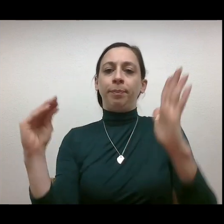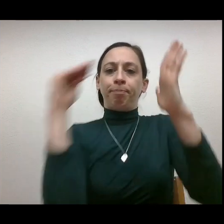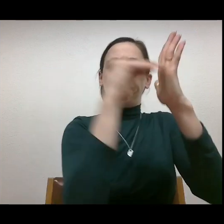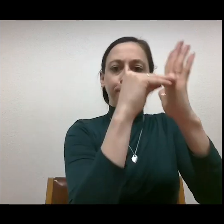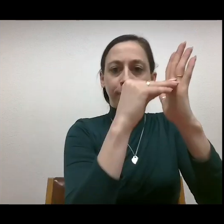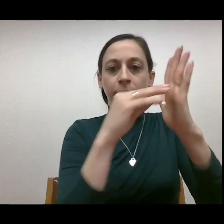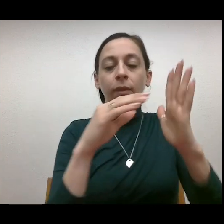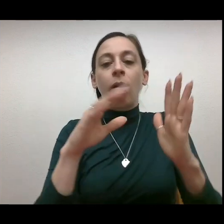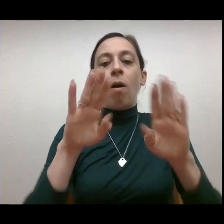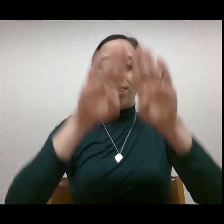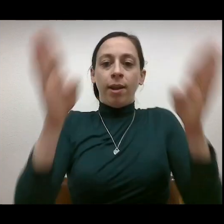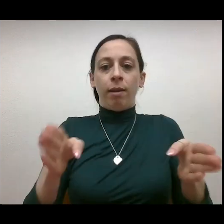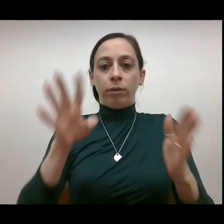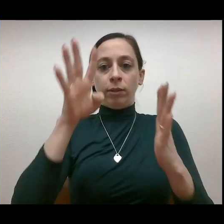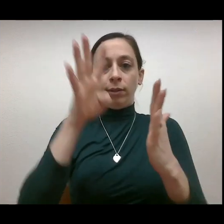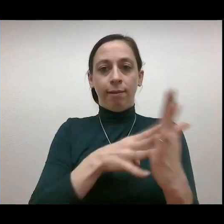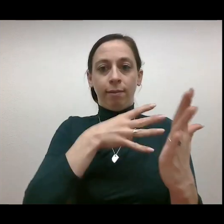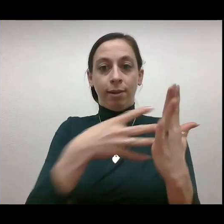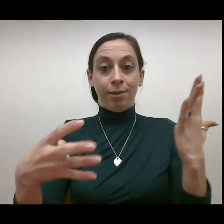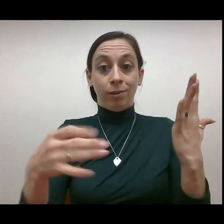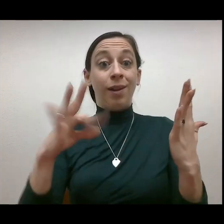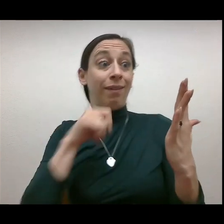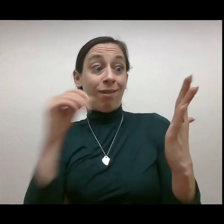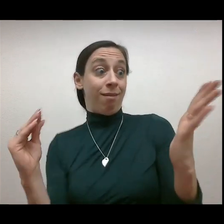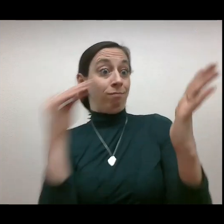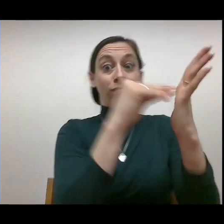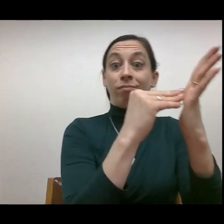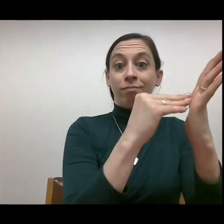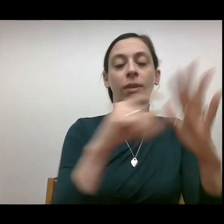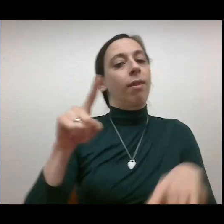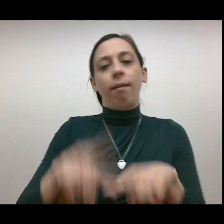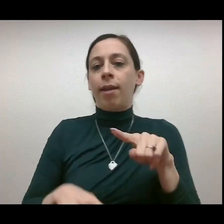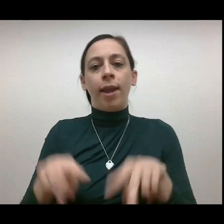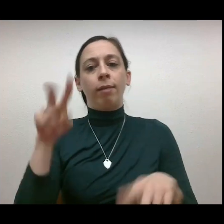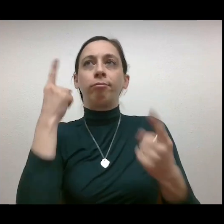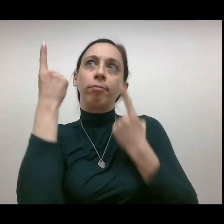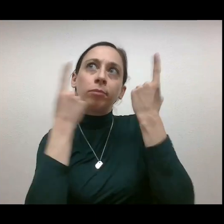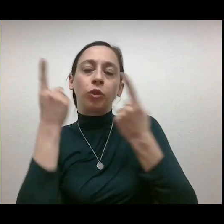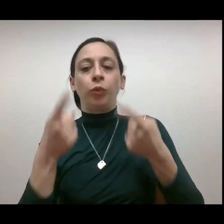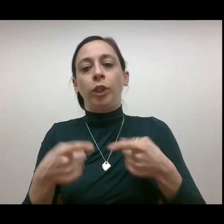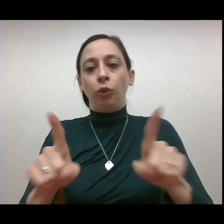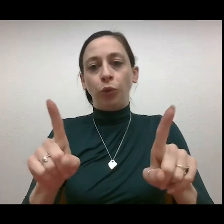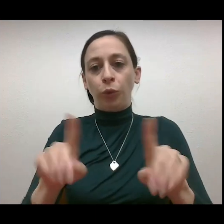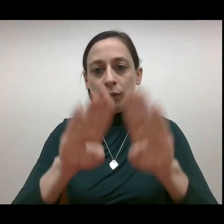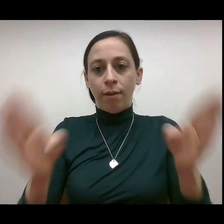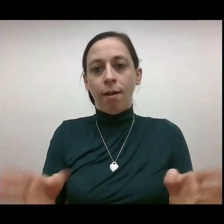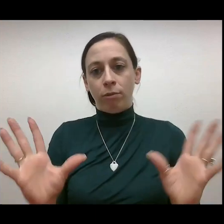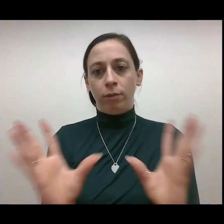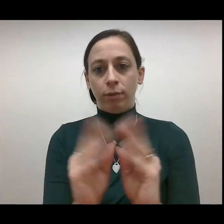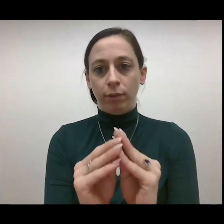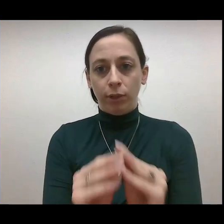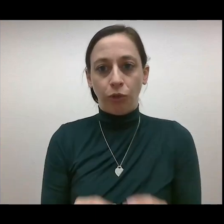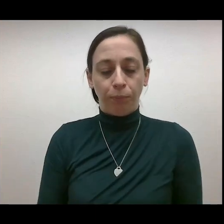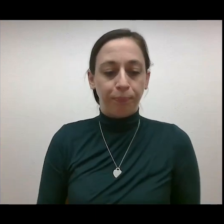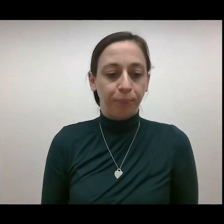That requires placement on the House calendar to be considered on the floor.